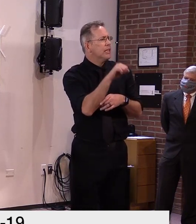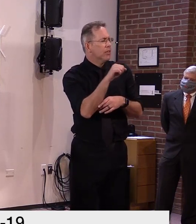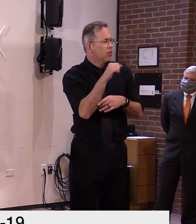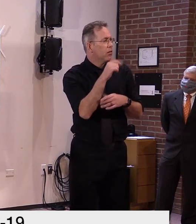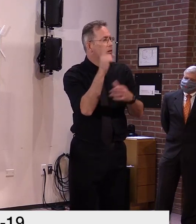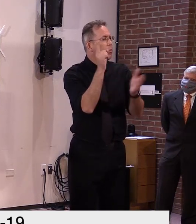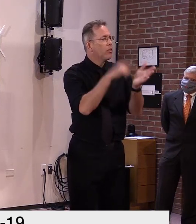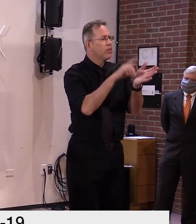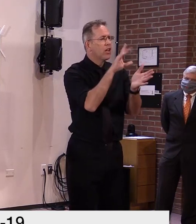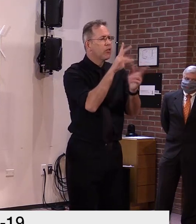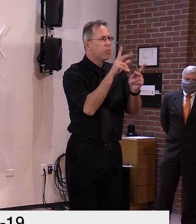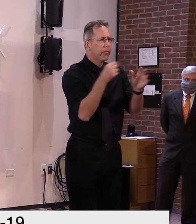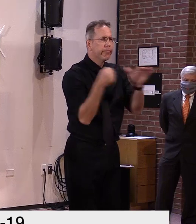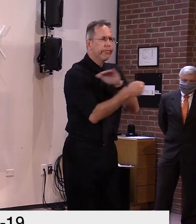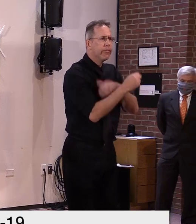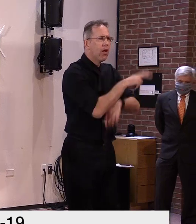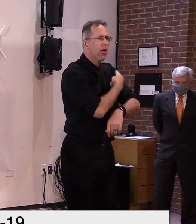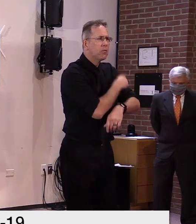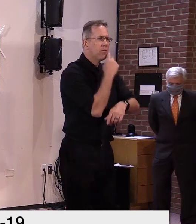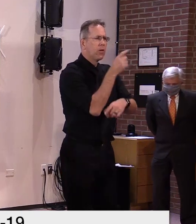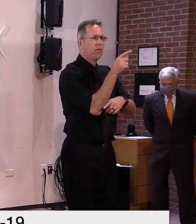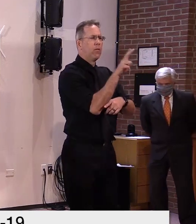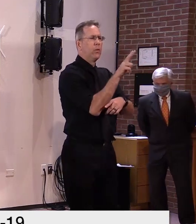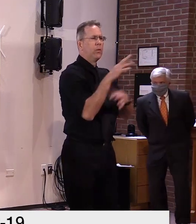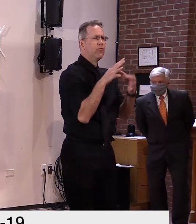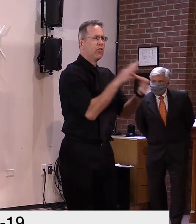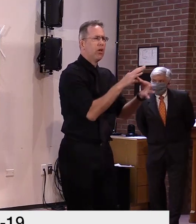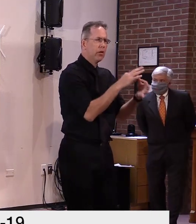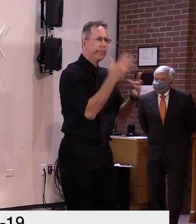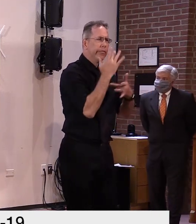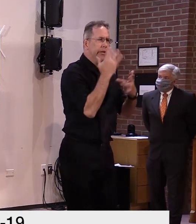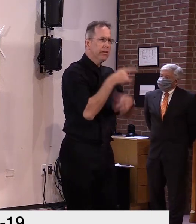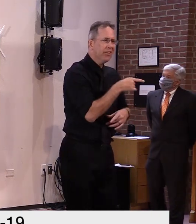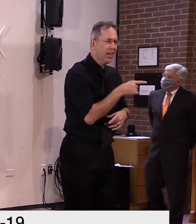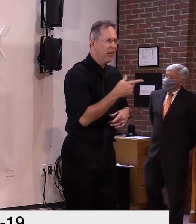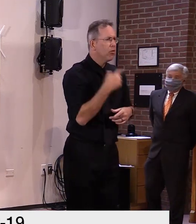first 7 months of the COVID-19 pandemic?